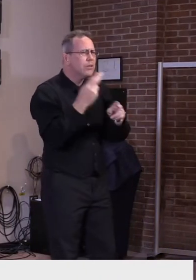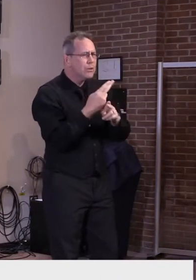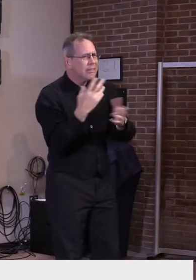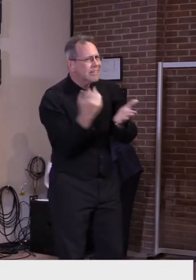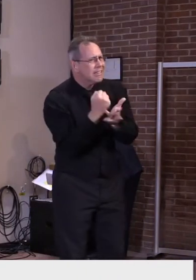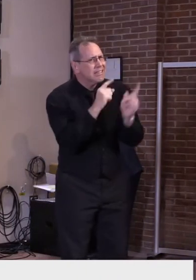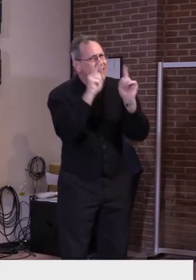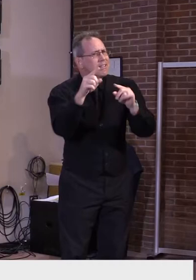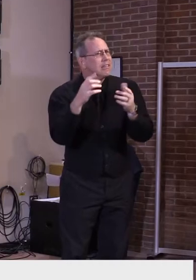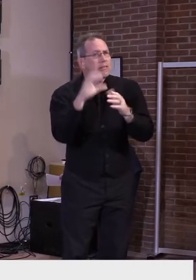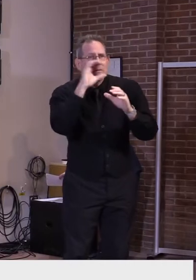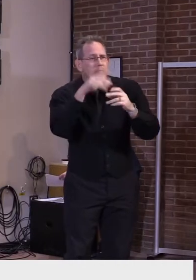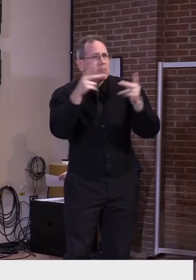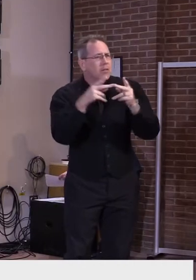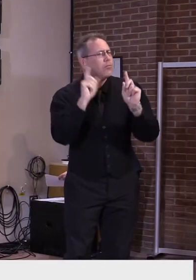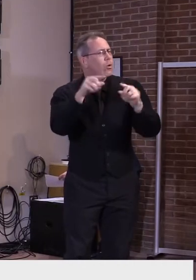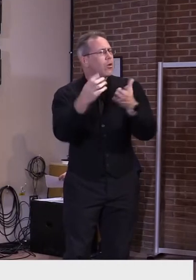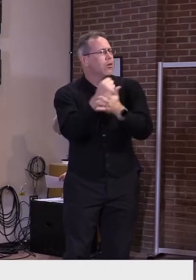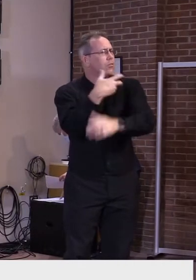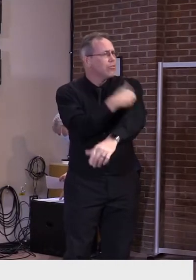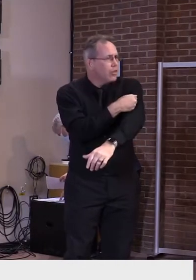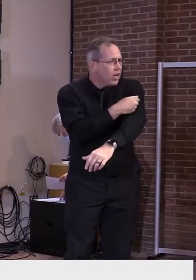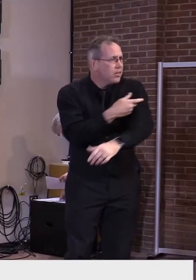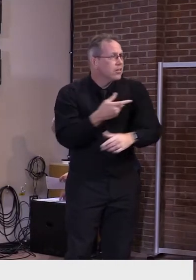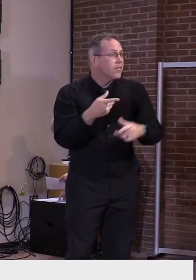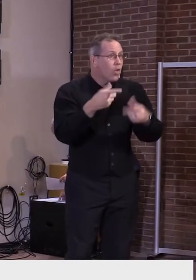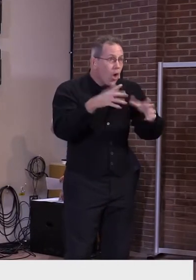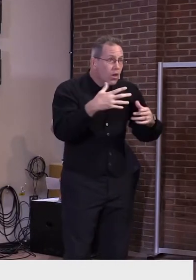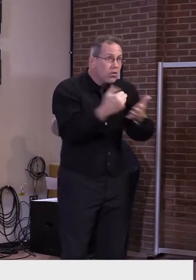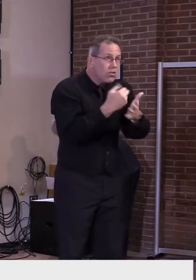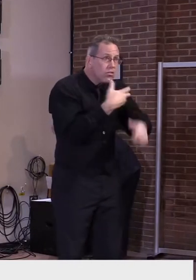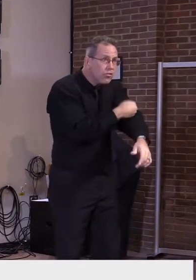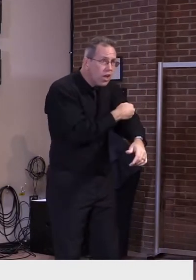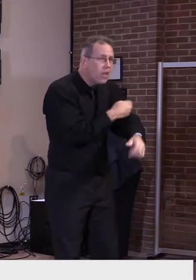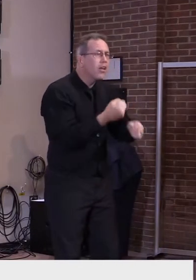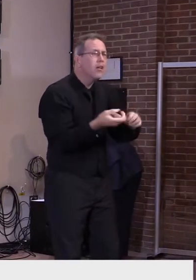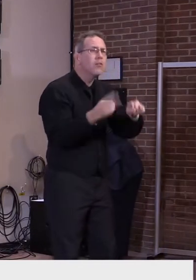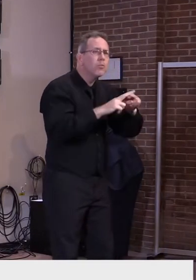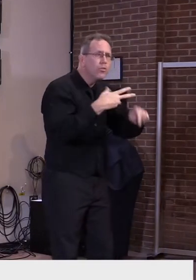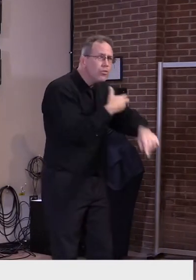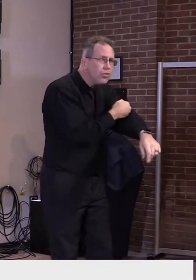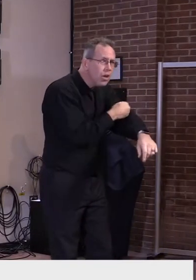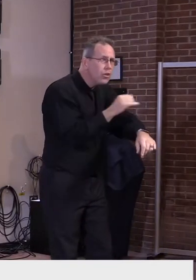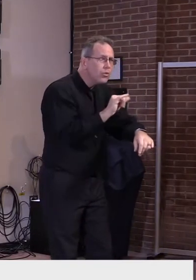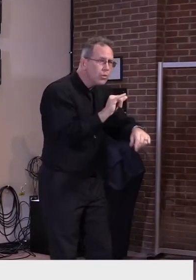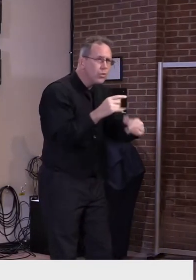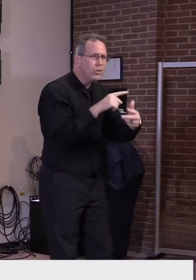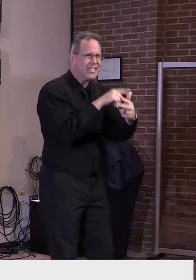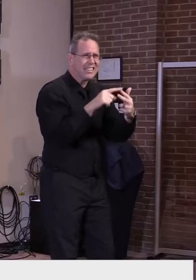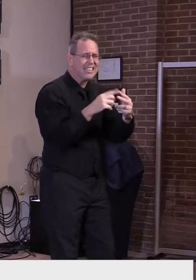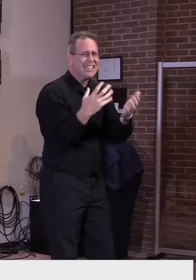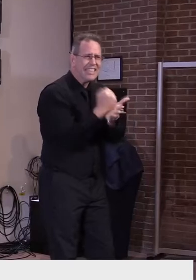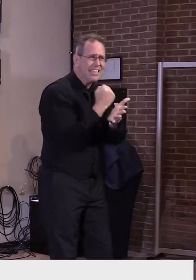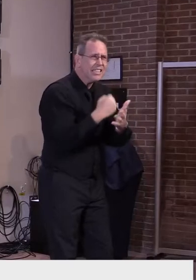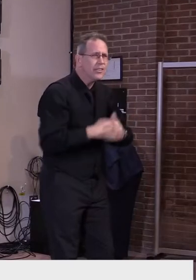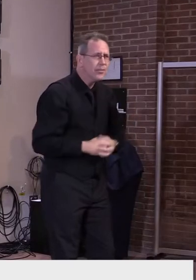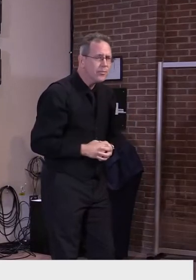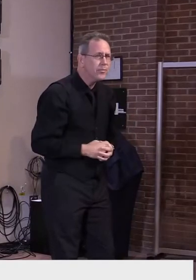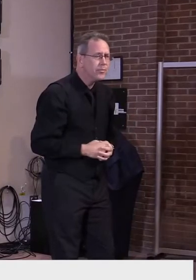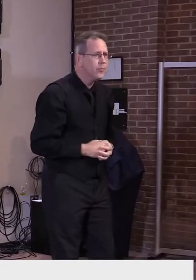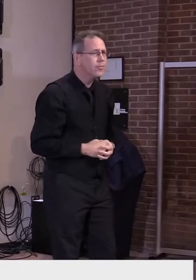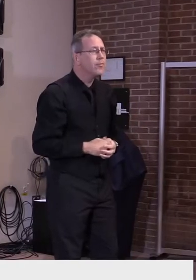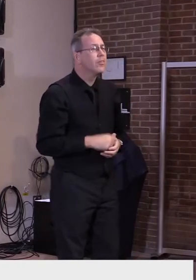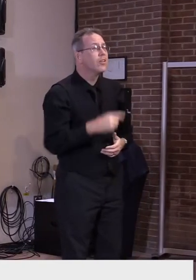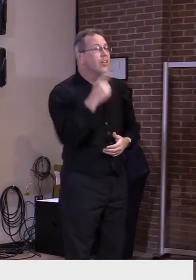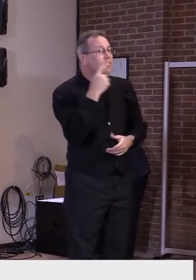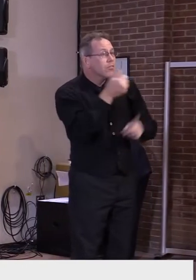important to get your booster. As you heard us say, if you're over 18 and it's been 6 months since you received